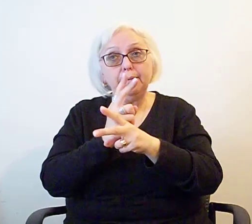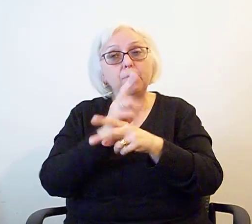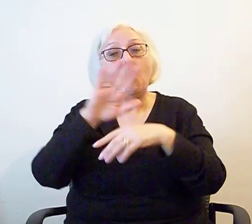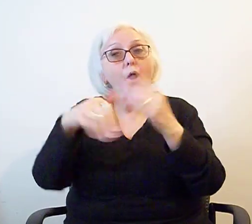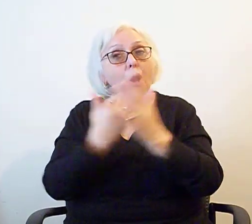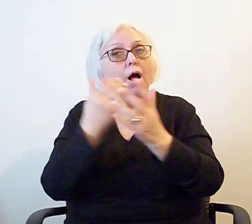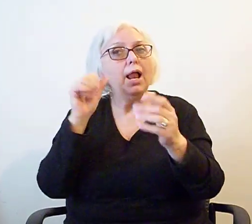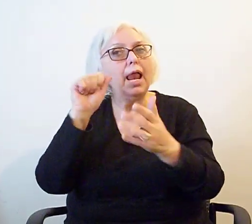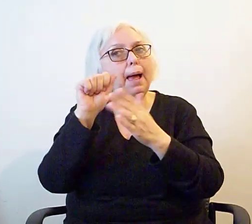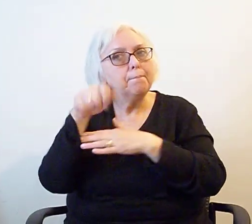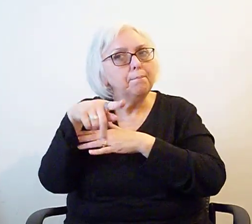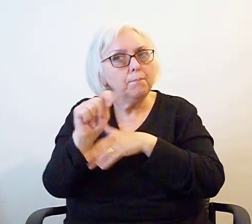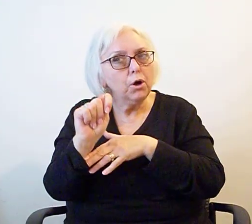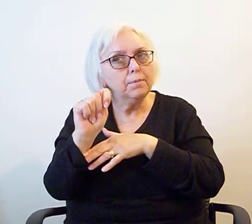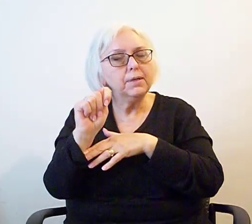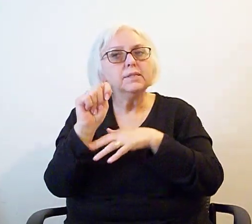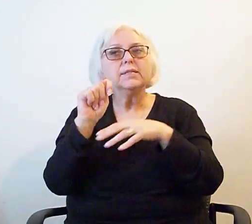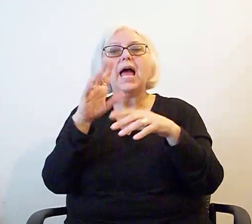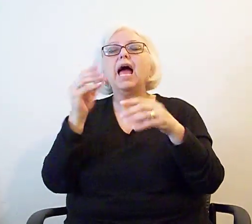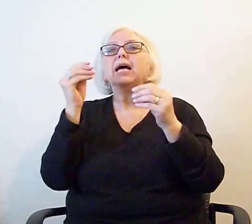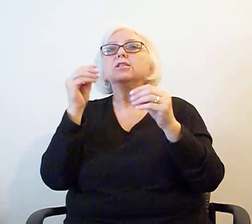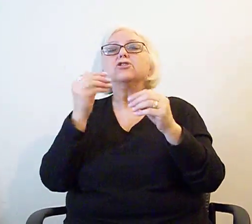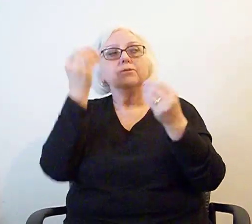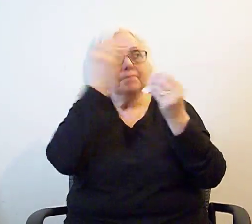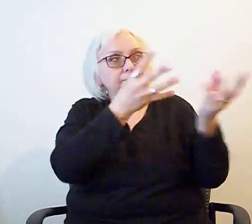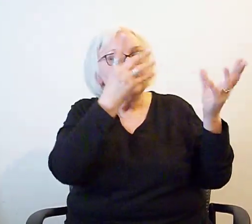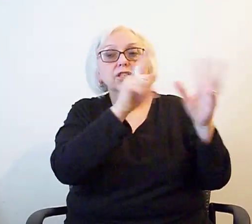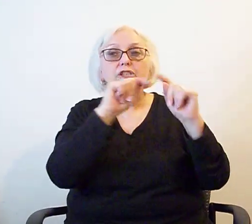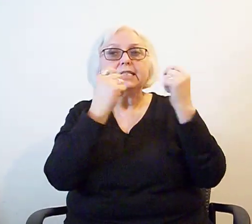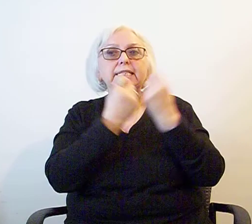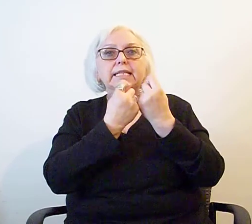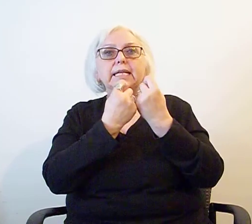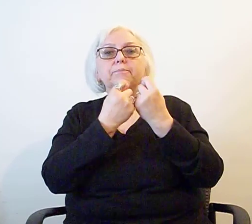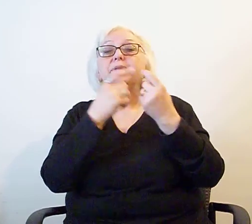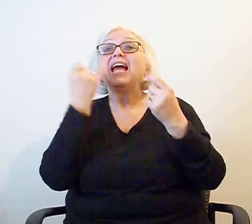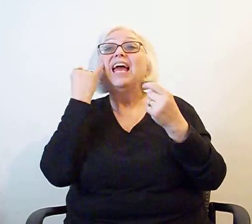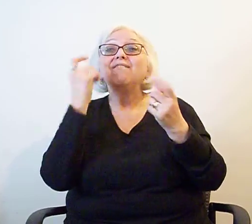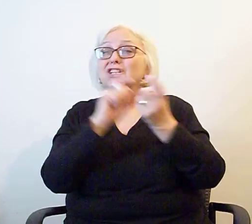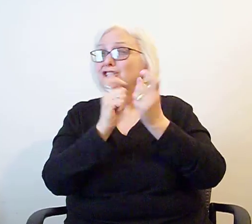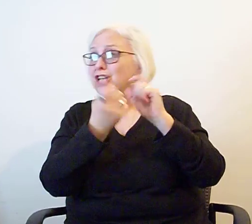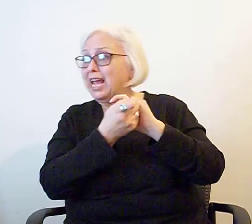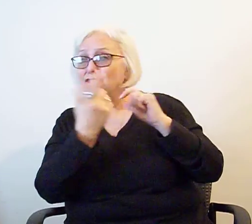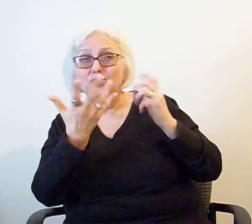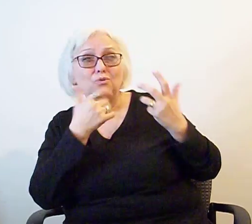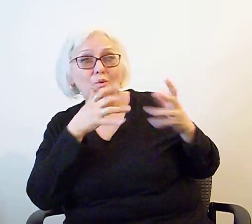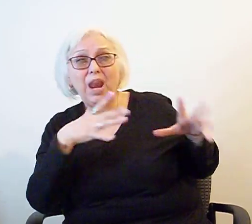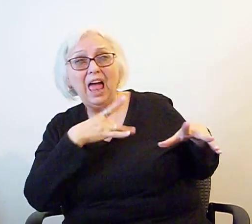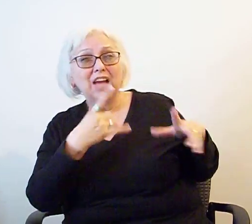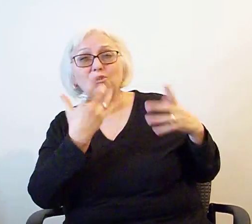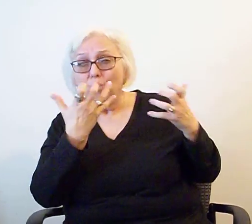to inform your team about changes that you wish to have in your plan,